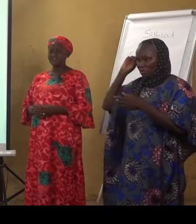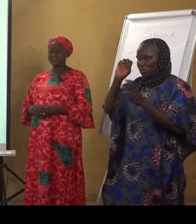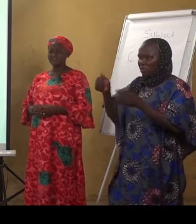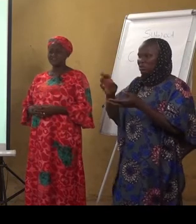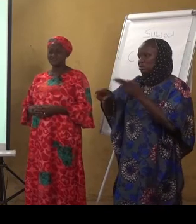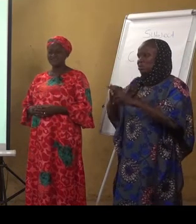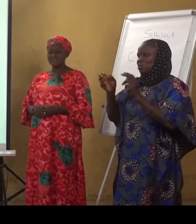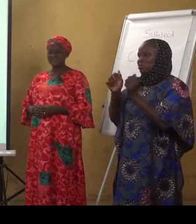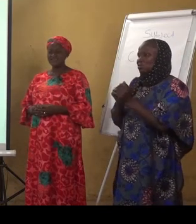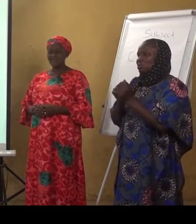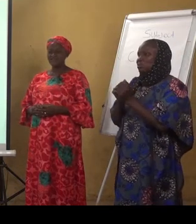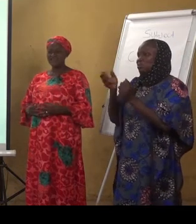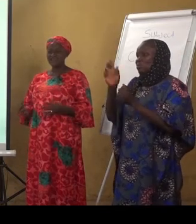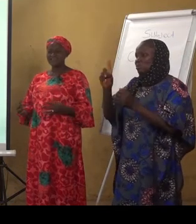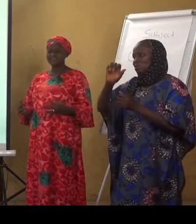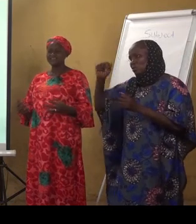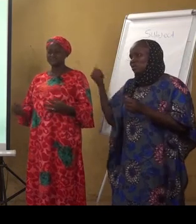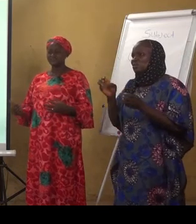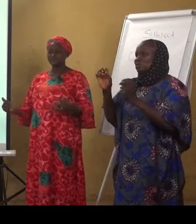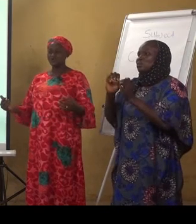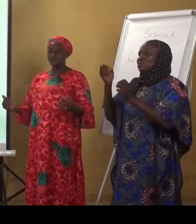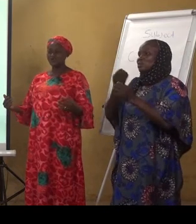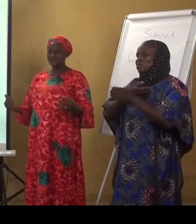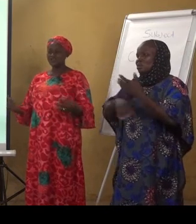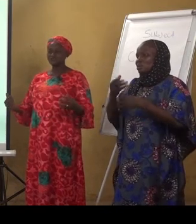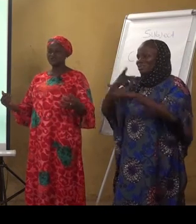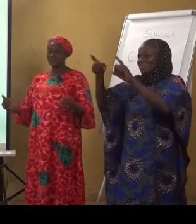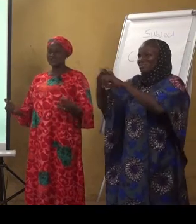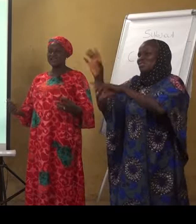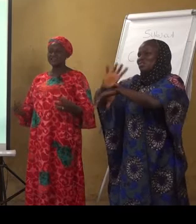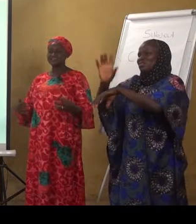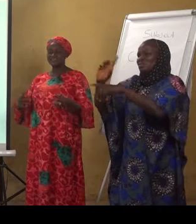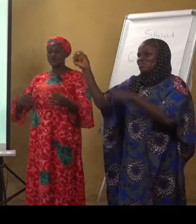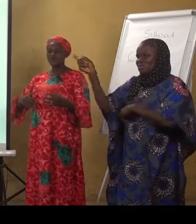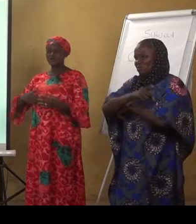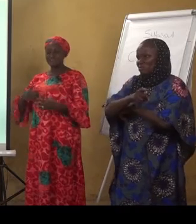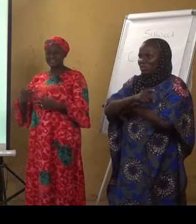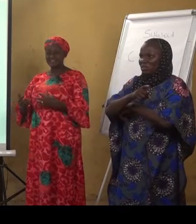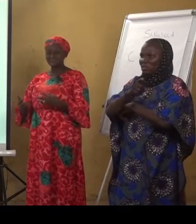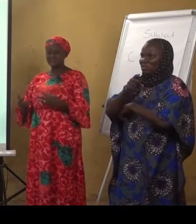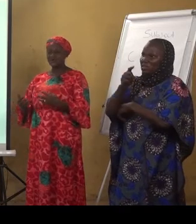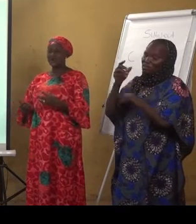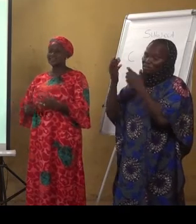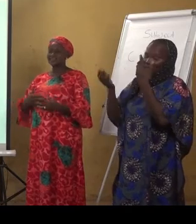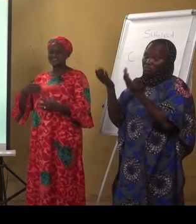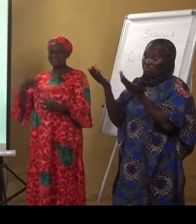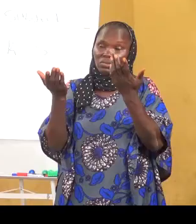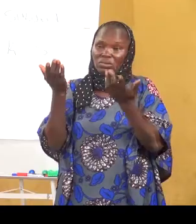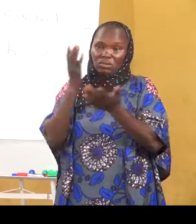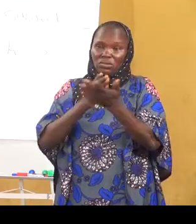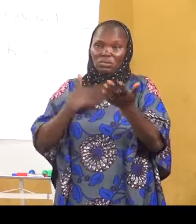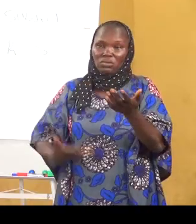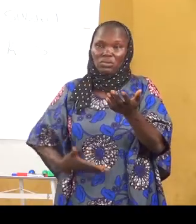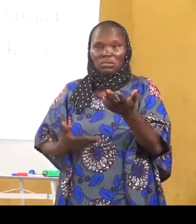our various churches today, our leaders need to follow up. If somebody has committed or has